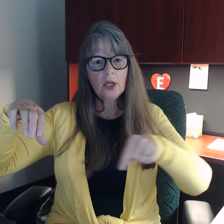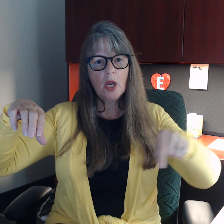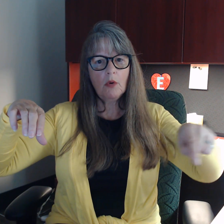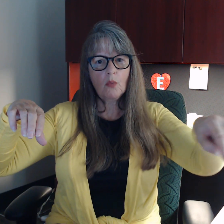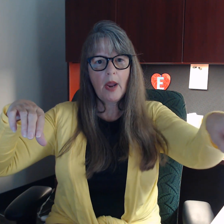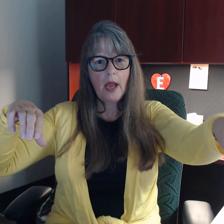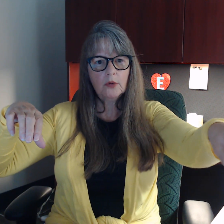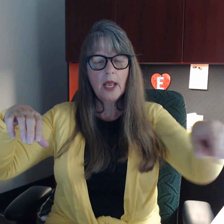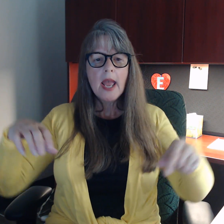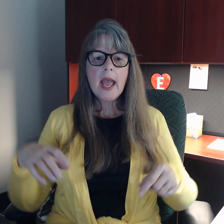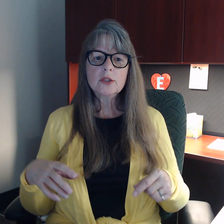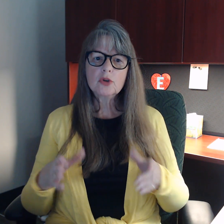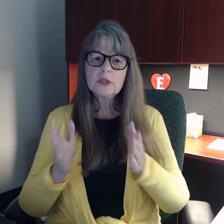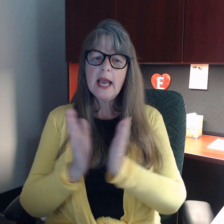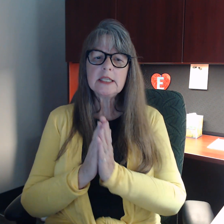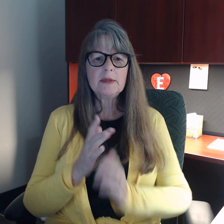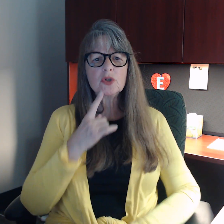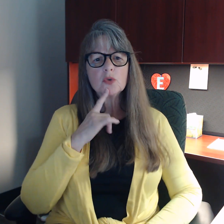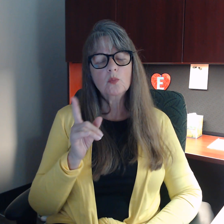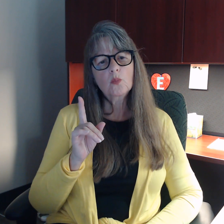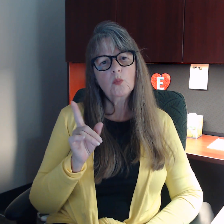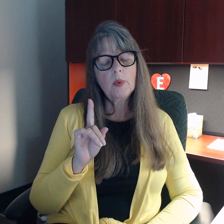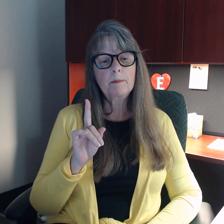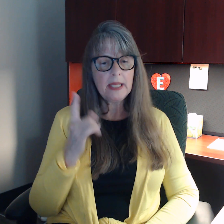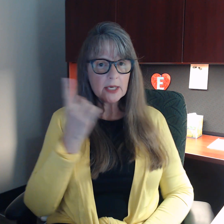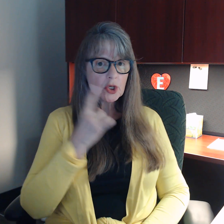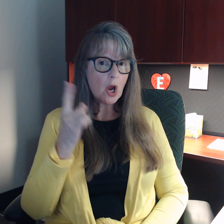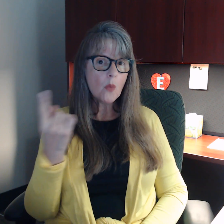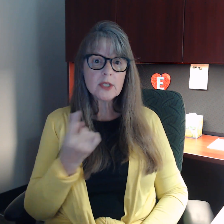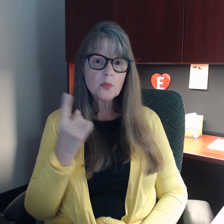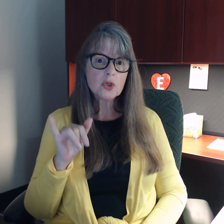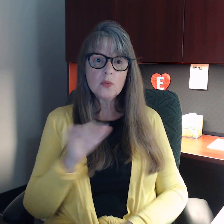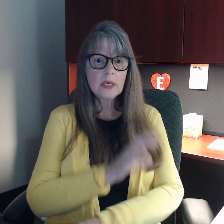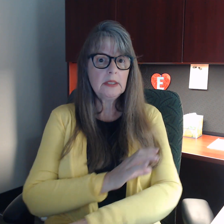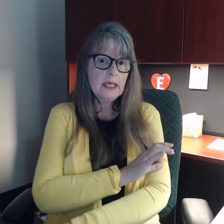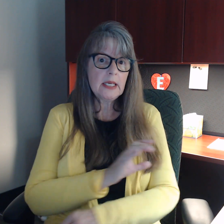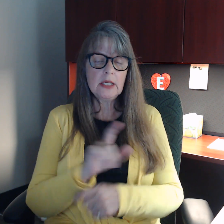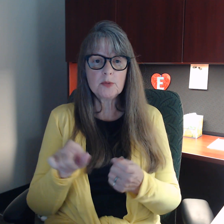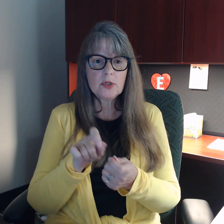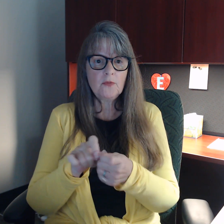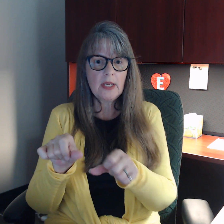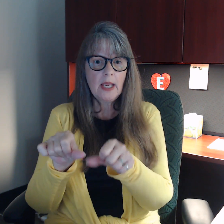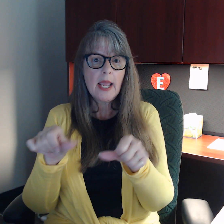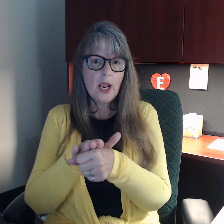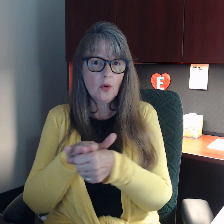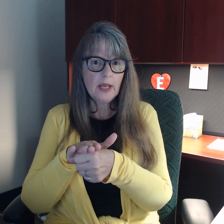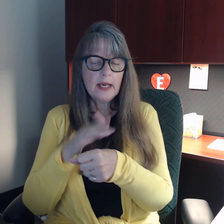go around. And so she was asking me, she goes, because she always went to a clinic in a specific area. And I said,